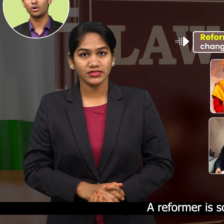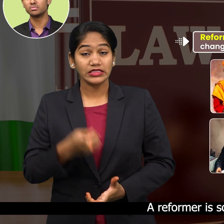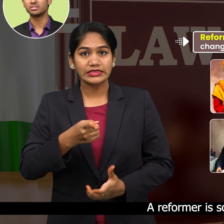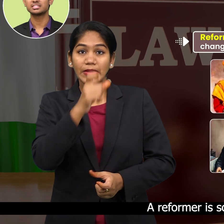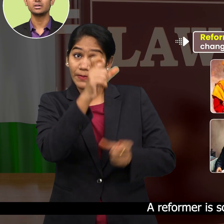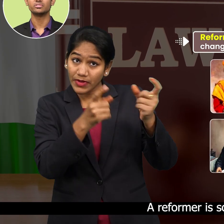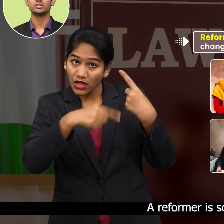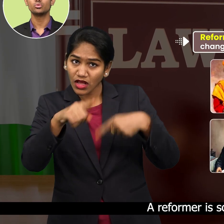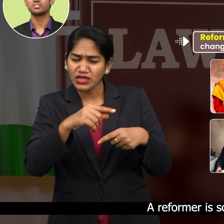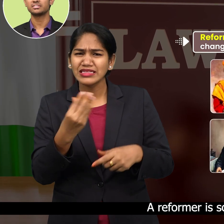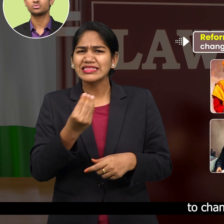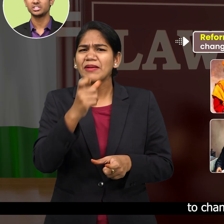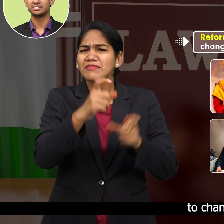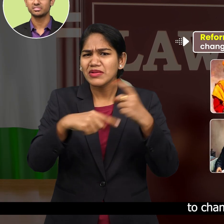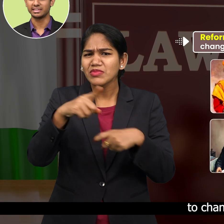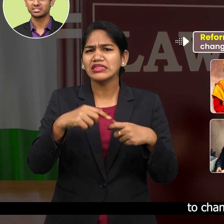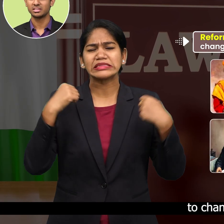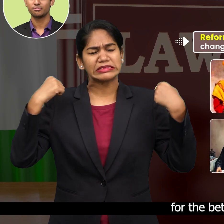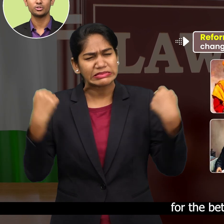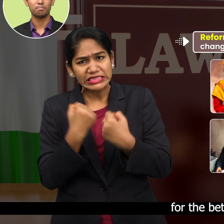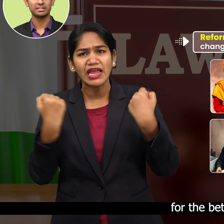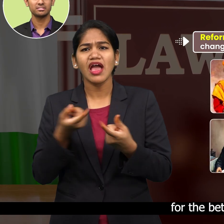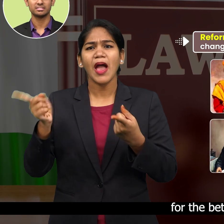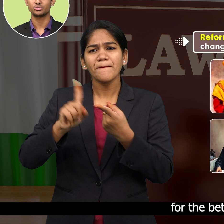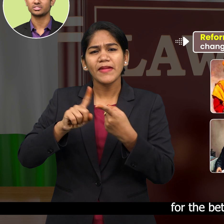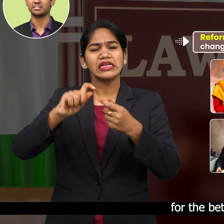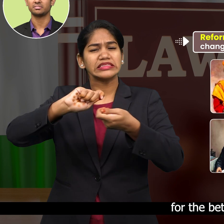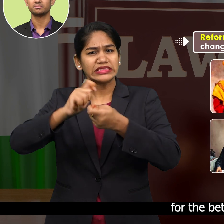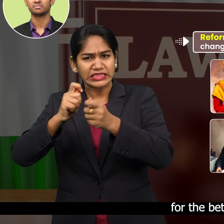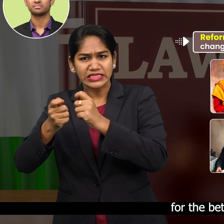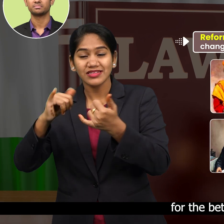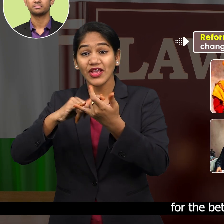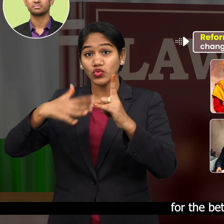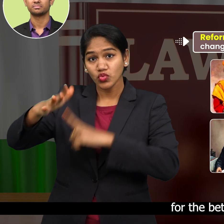A reformer is someone who tries to change things for the better in the society.